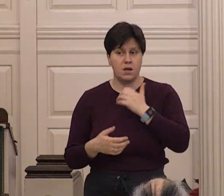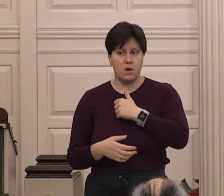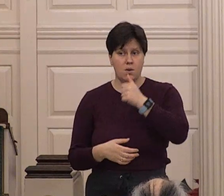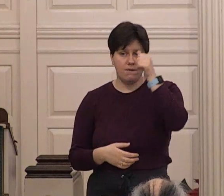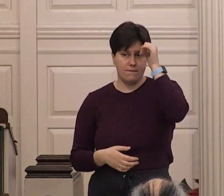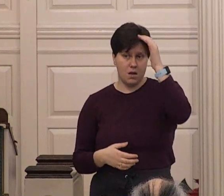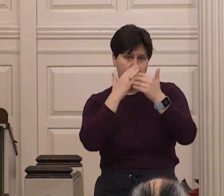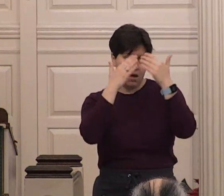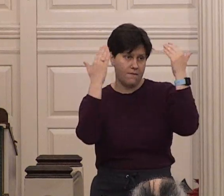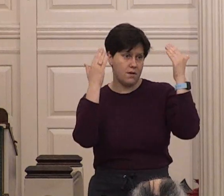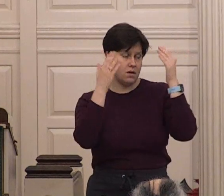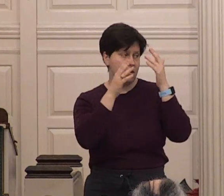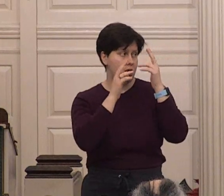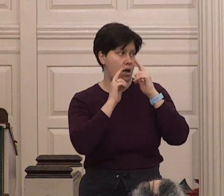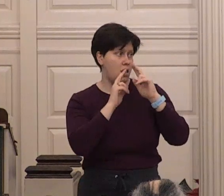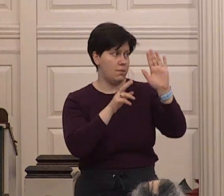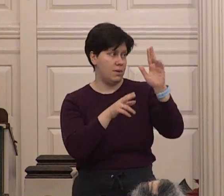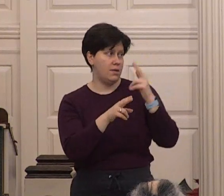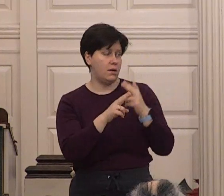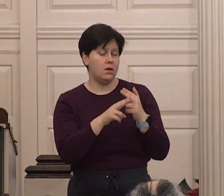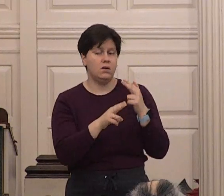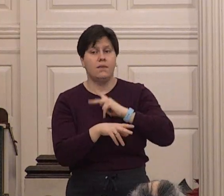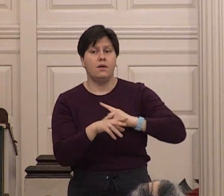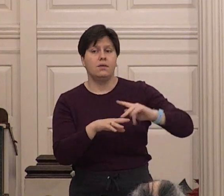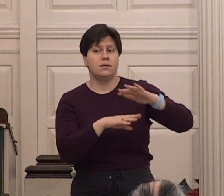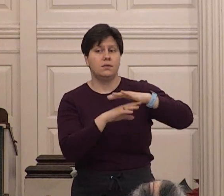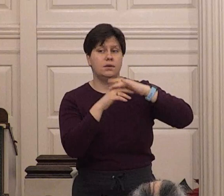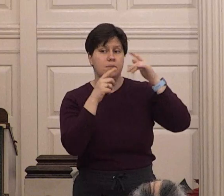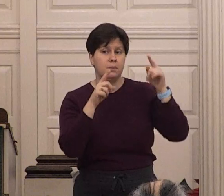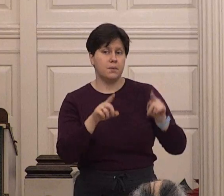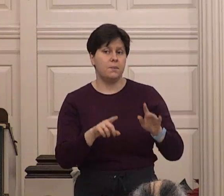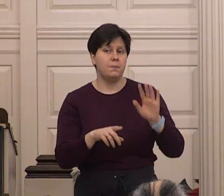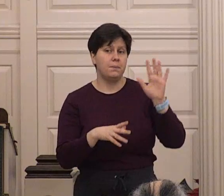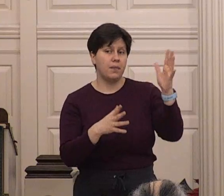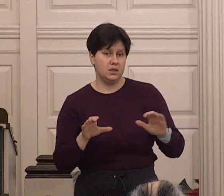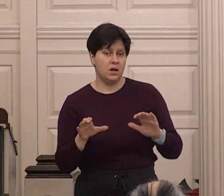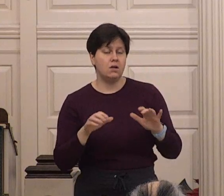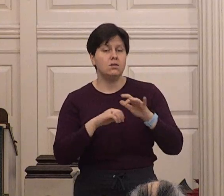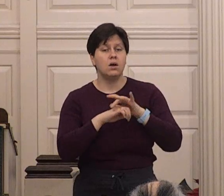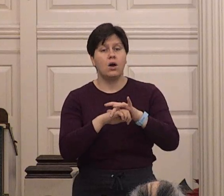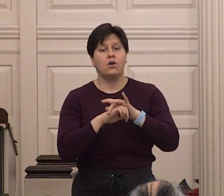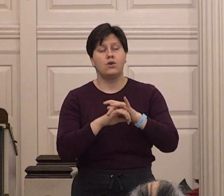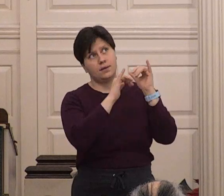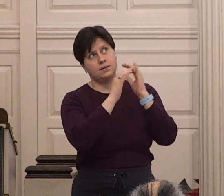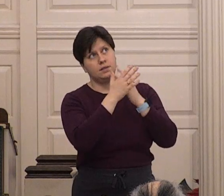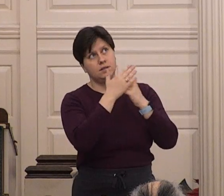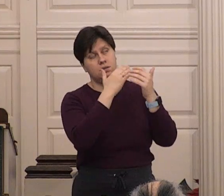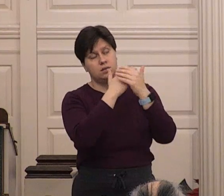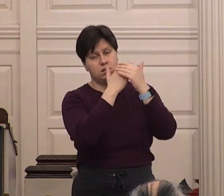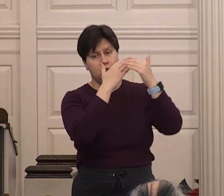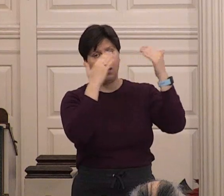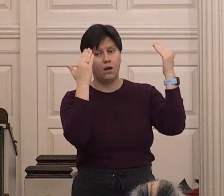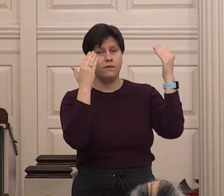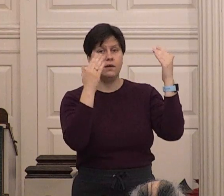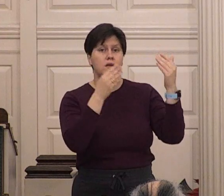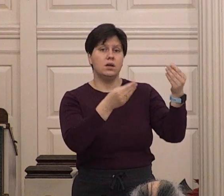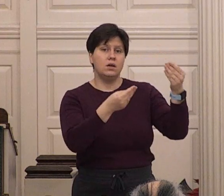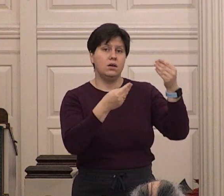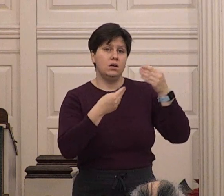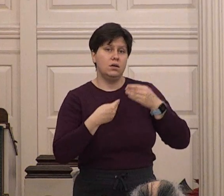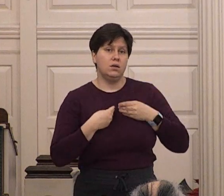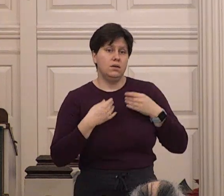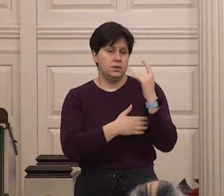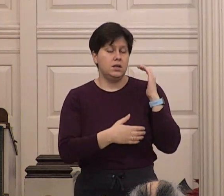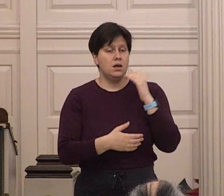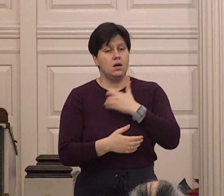in heaven, hallowed be thy name. Thy kingdom come, thy will be done, on earth as it is